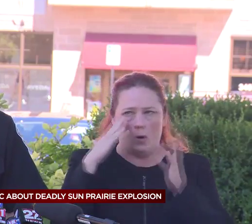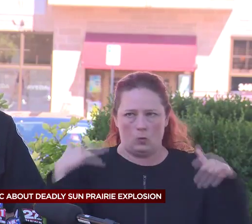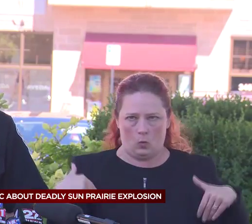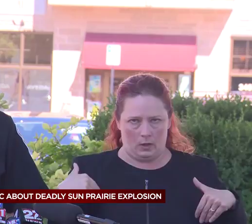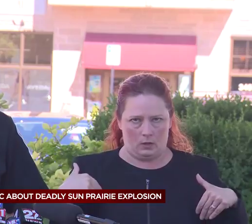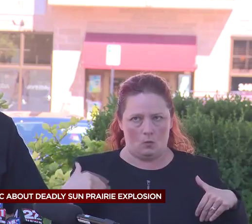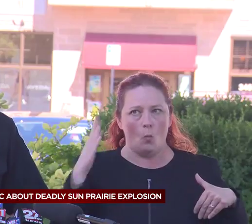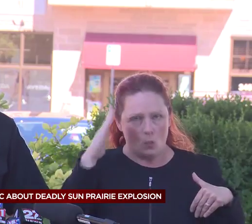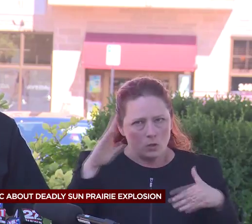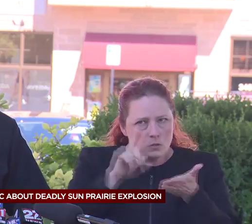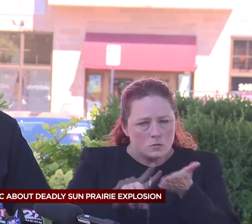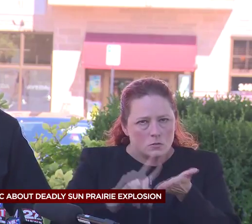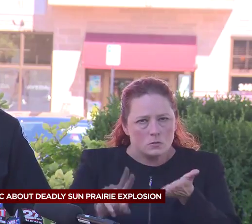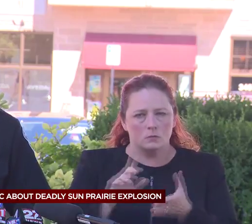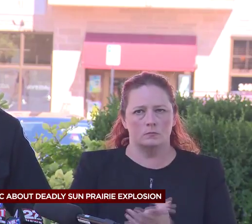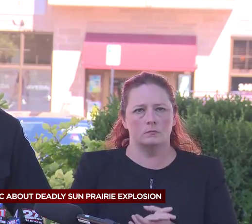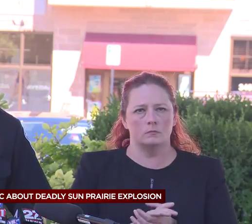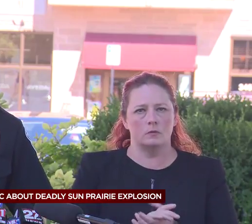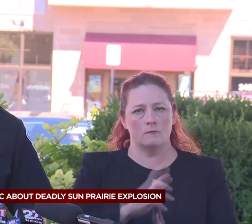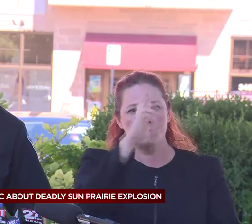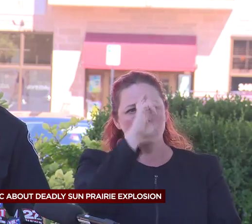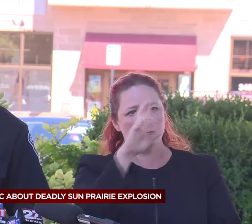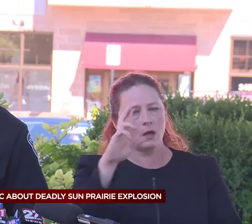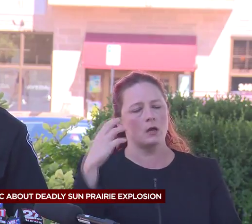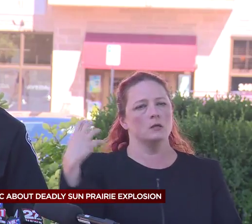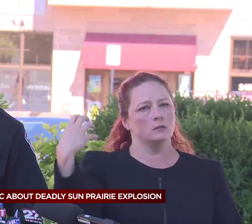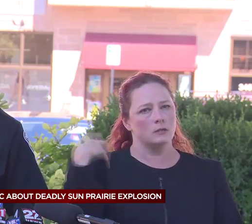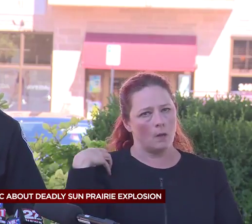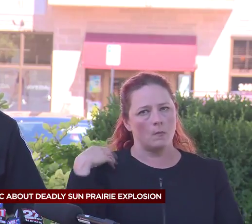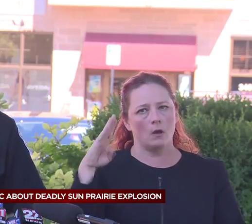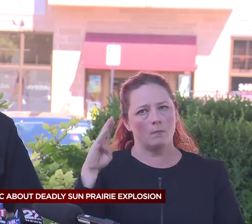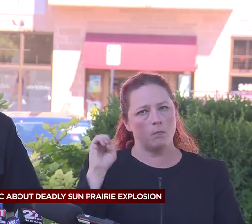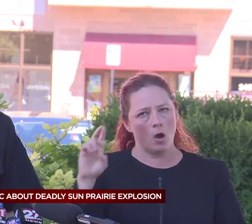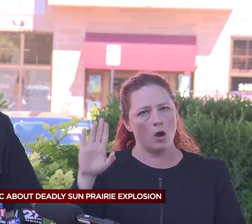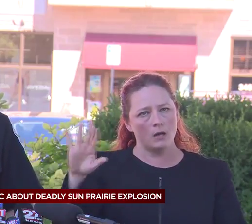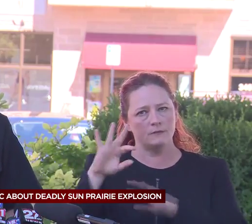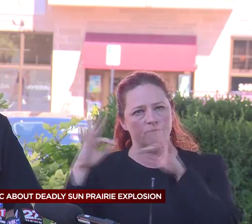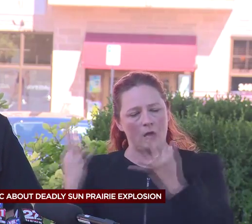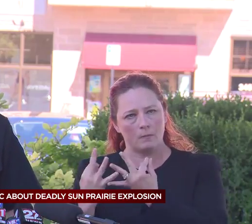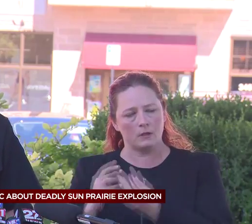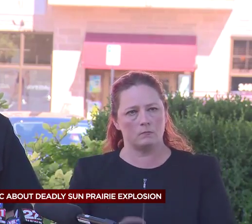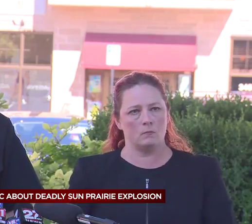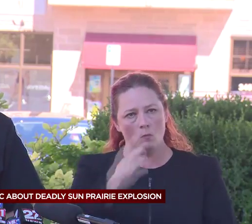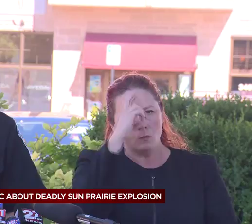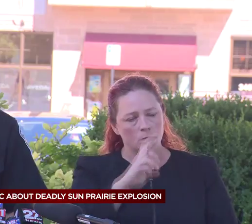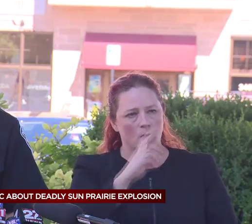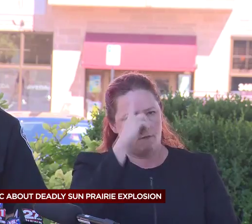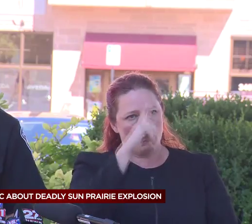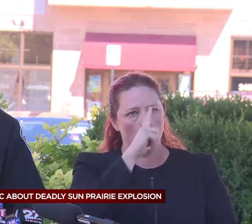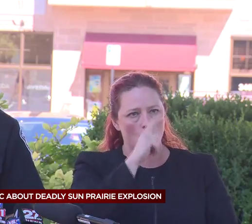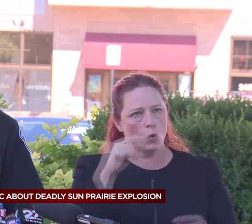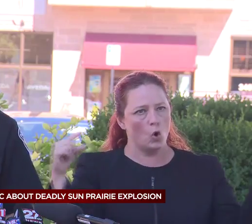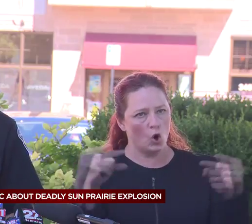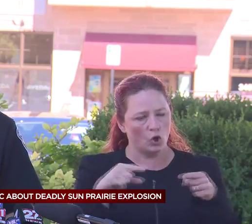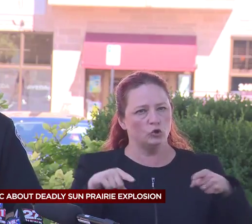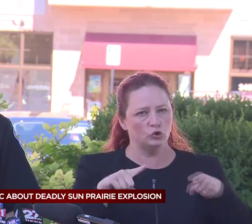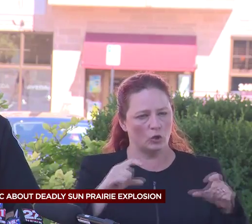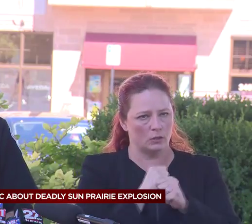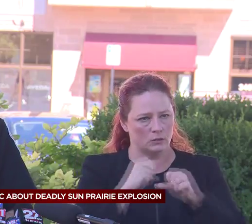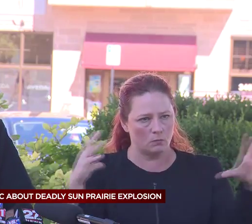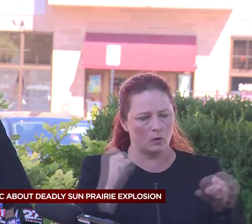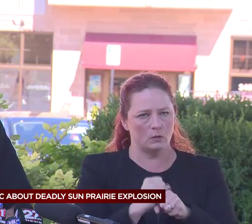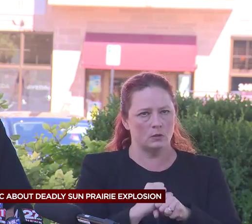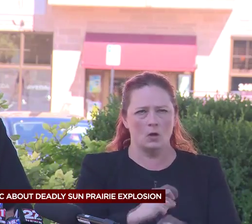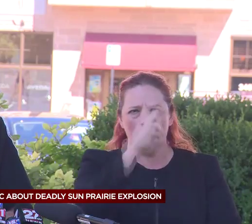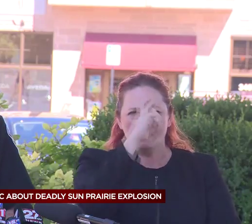for respect out of Captain Barr's family, out of respect for the people who were injured in this situation, out of respect for the